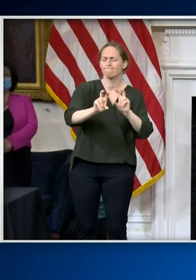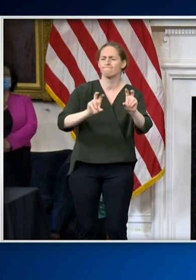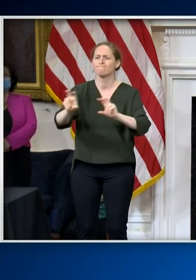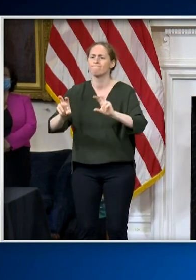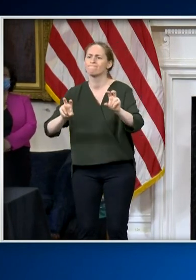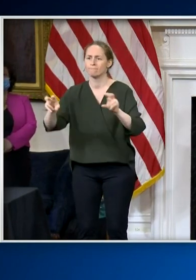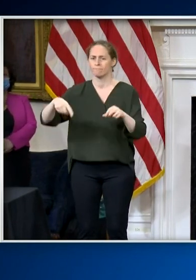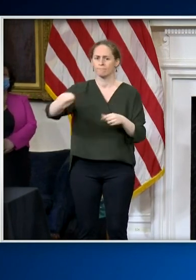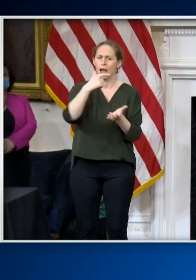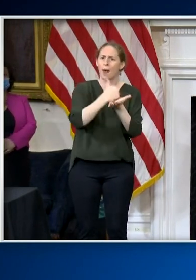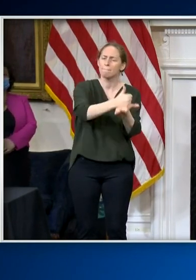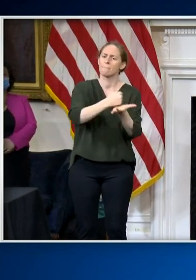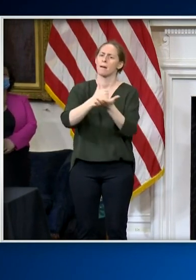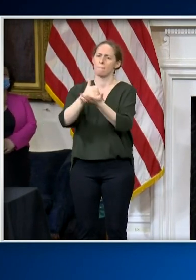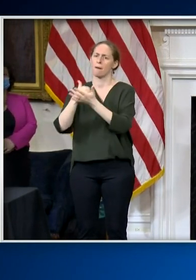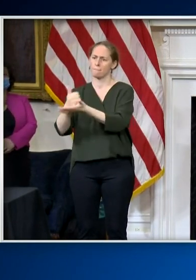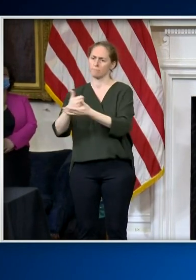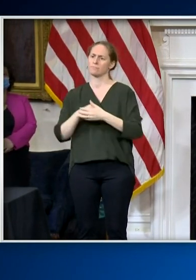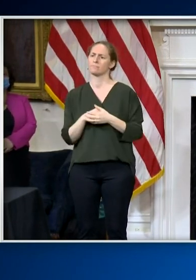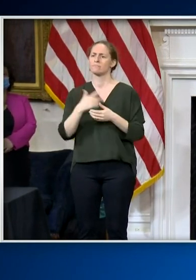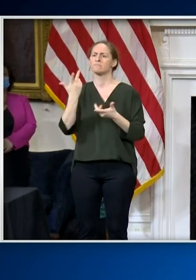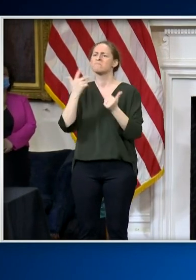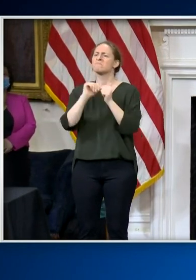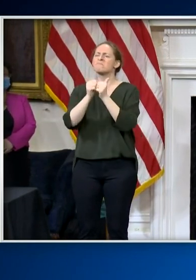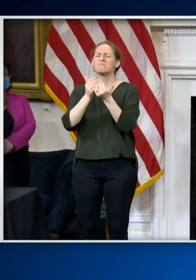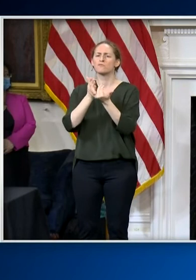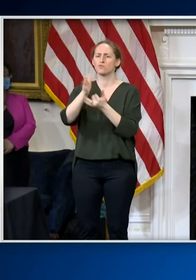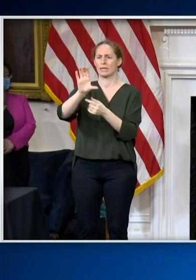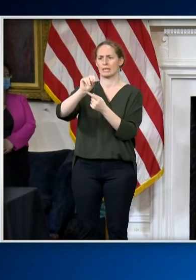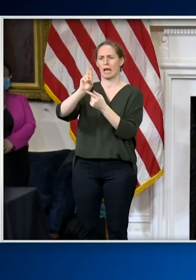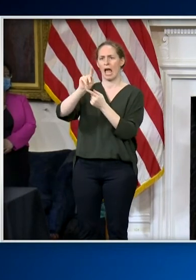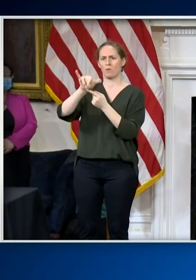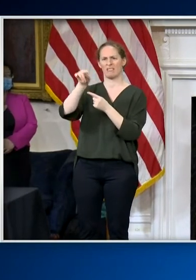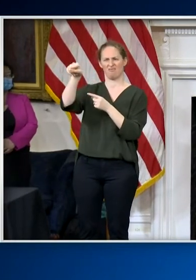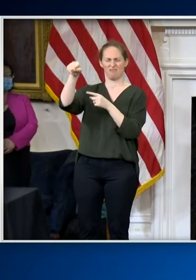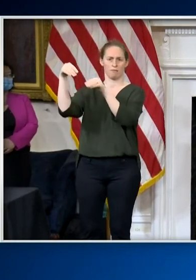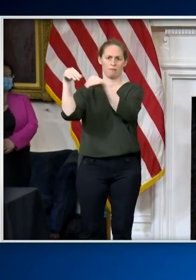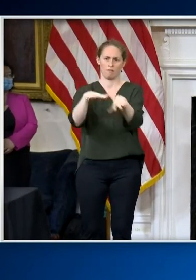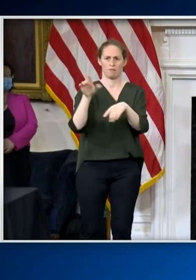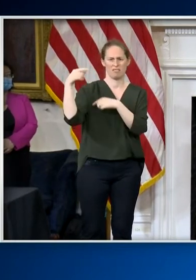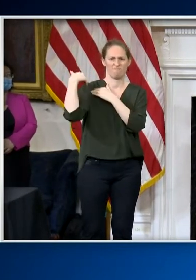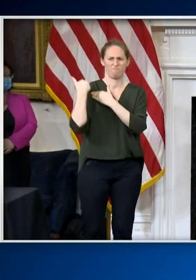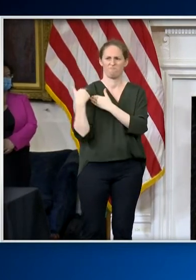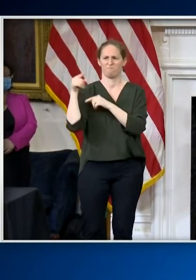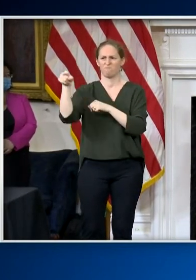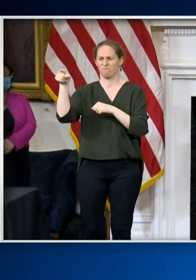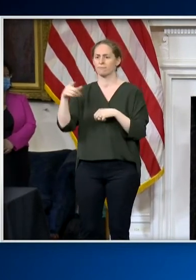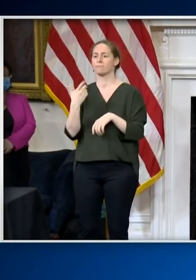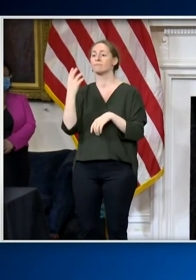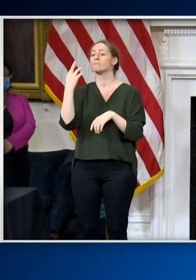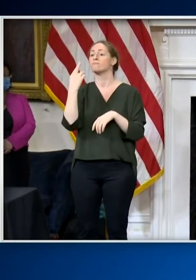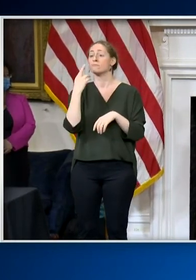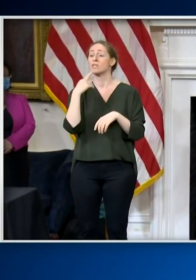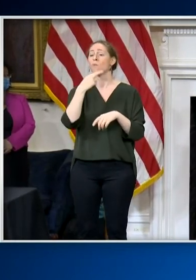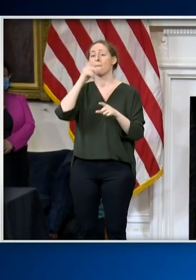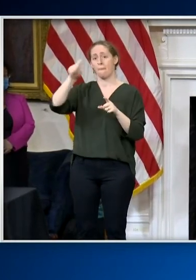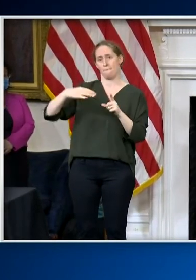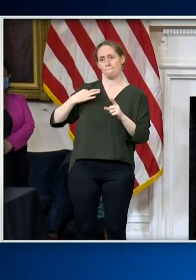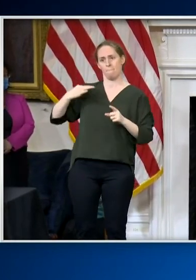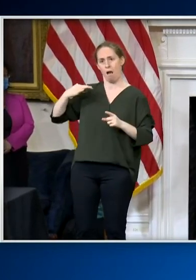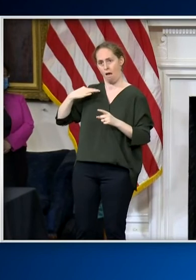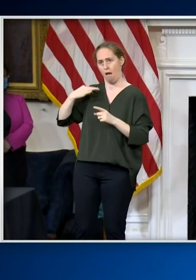governments. Many of them have already begun accepting applications for these state funds, and we are again